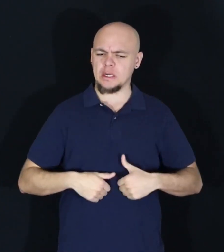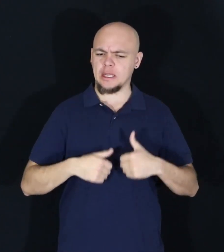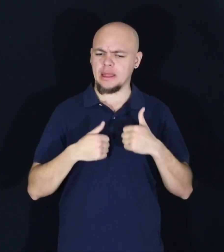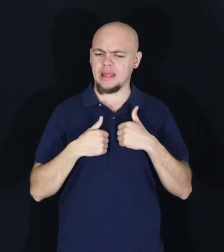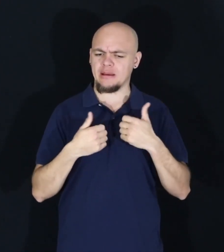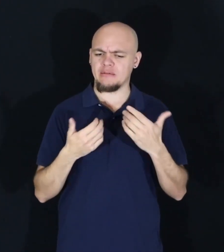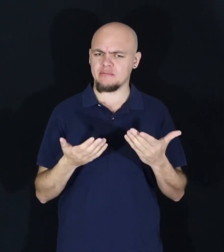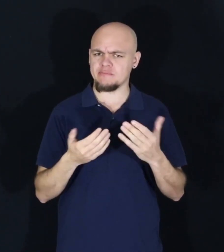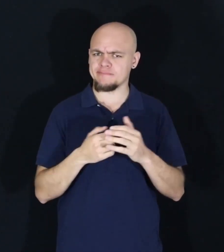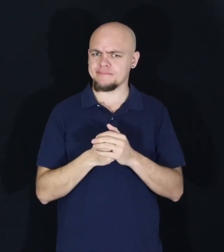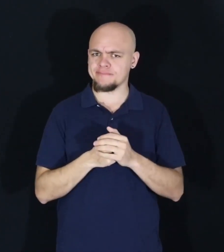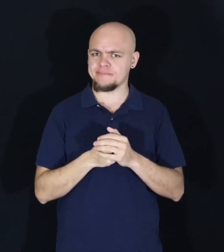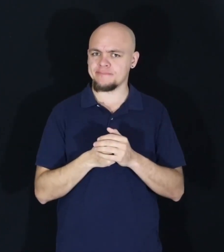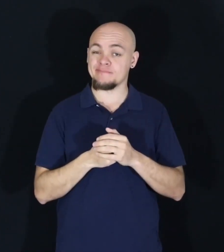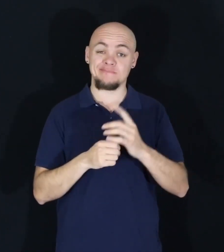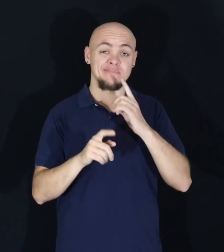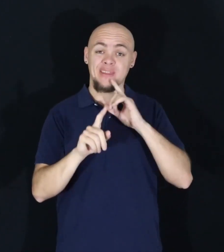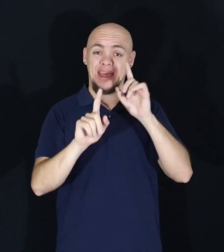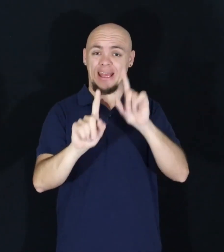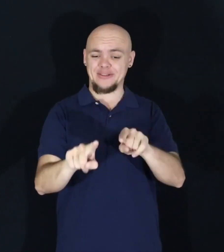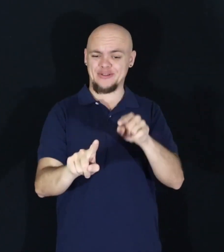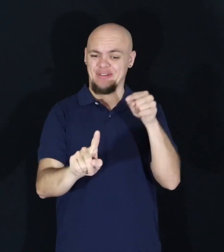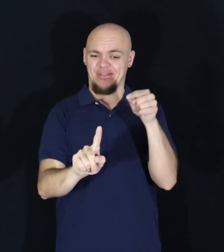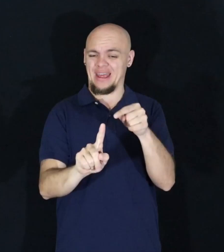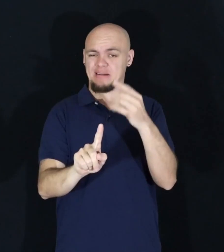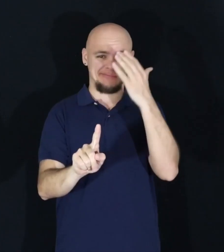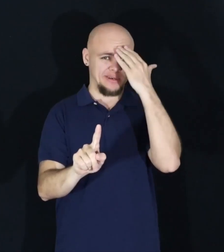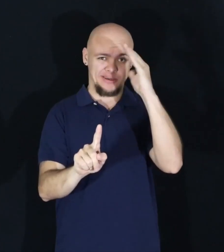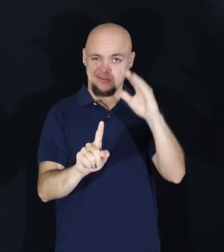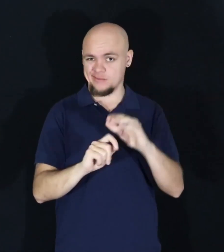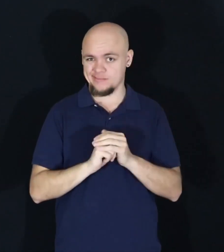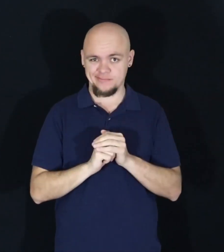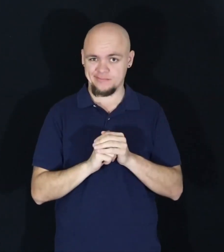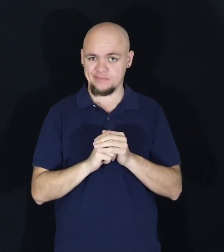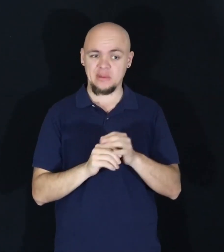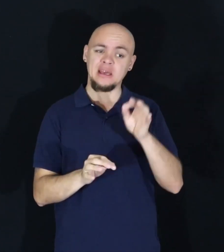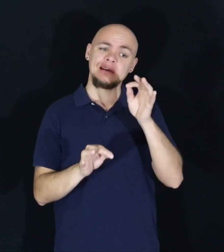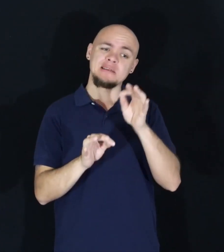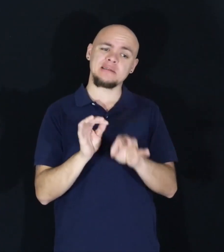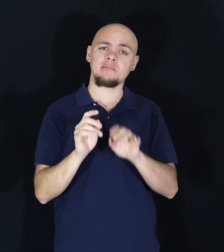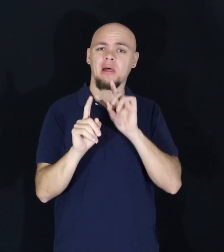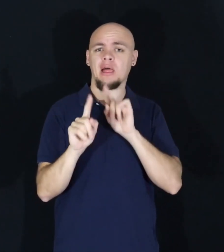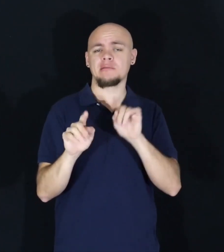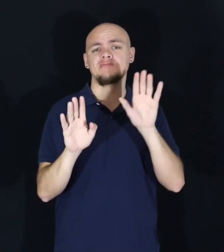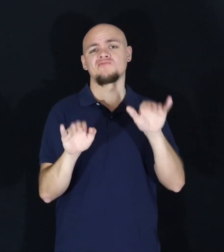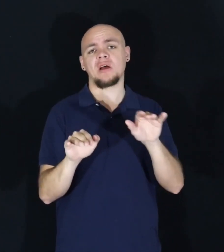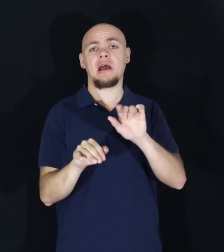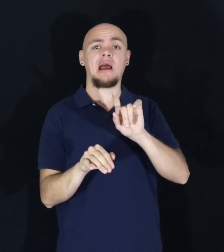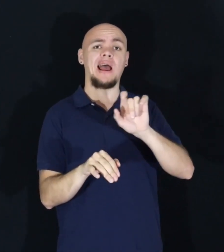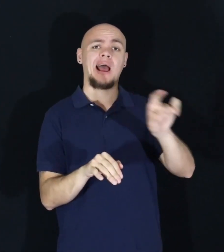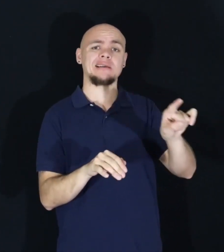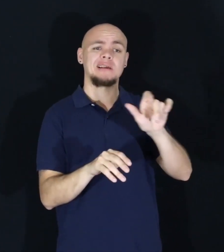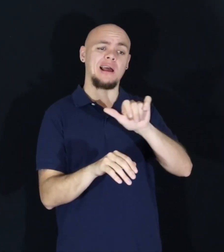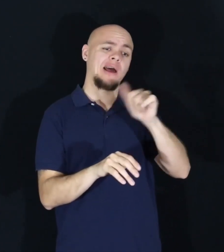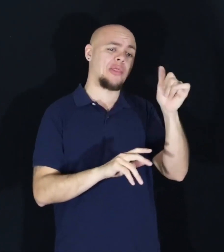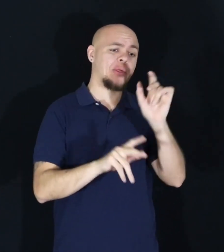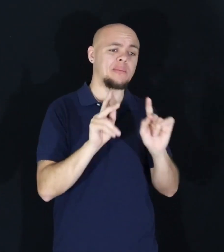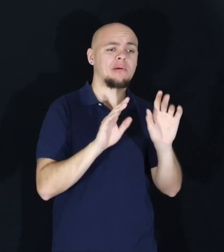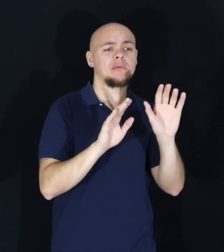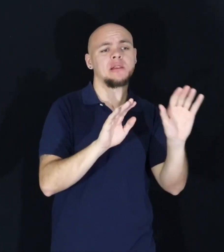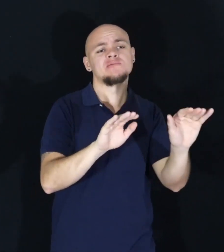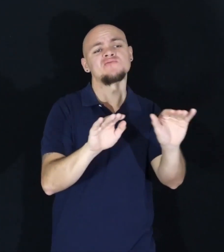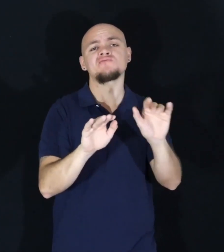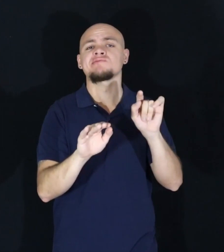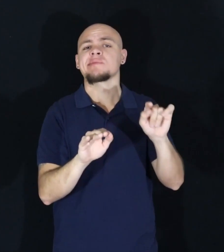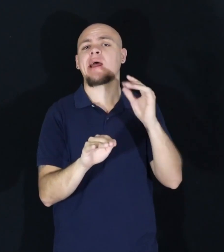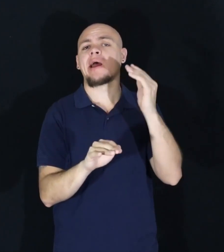I never seem to know the answer to this question. A simple solution would be to ask someone else, someone who very